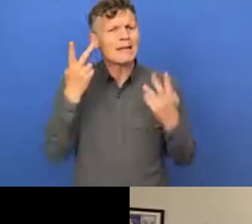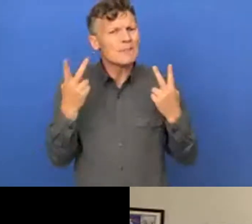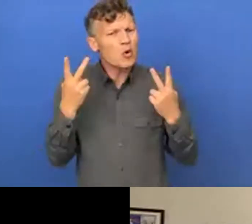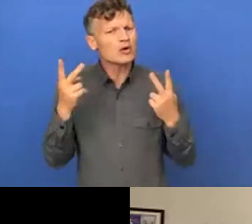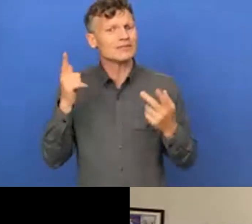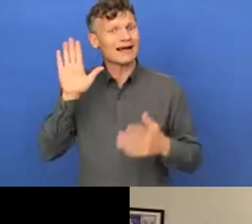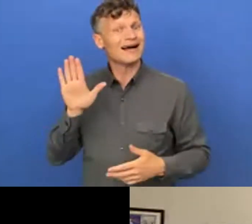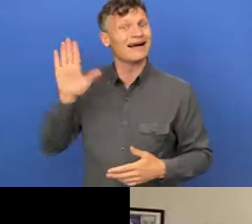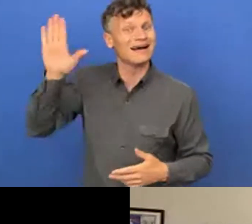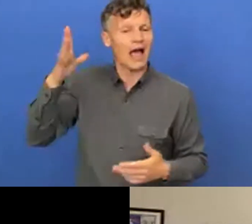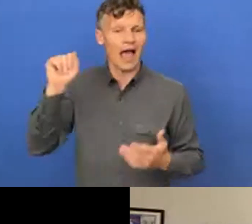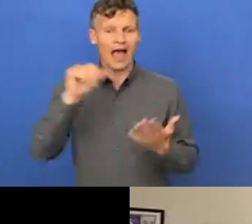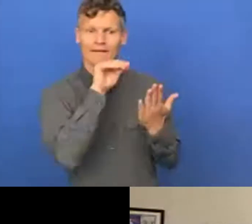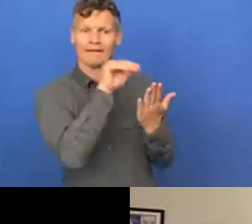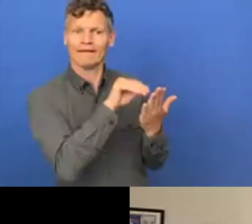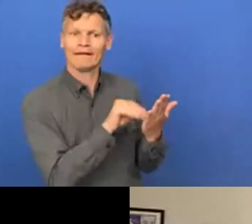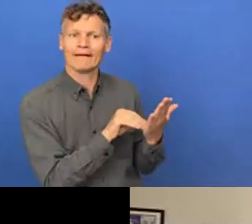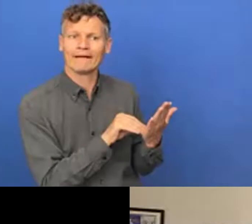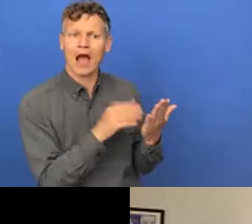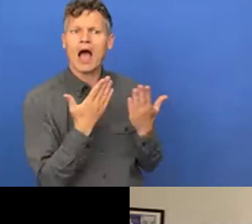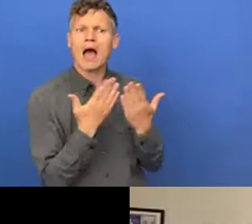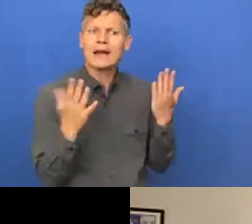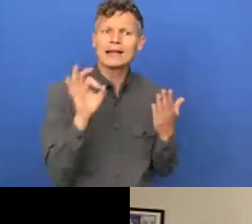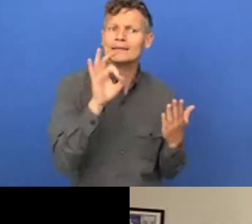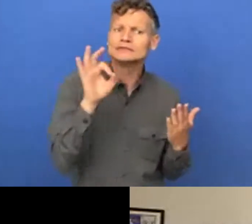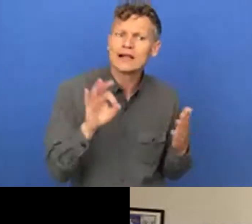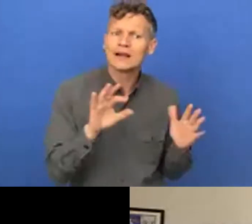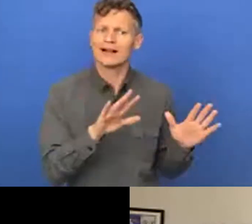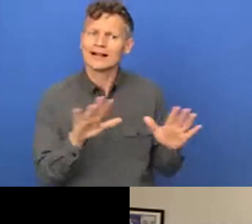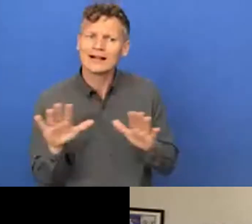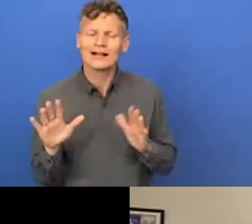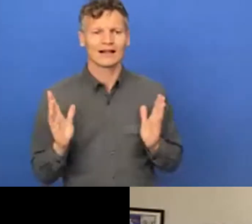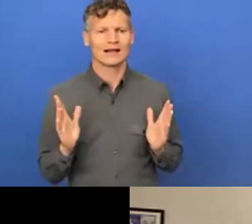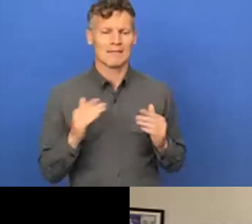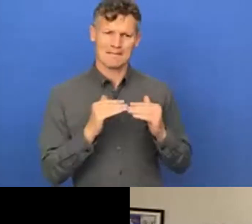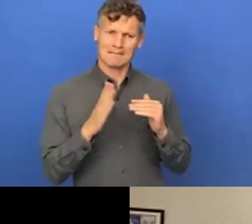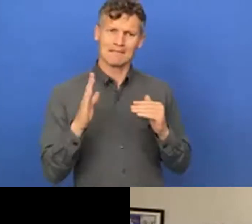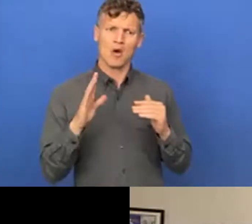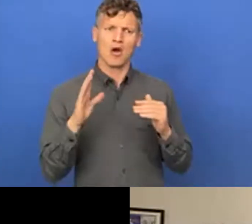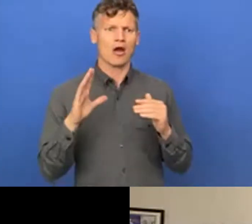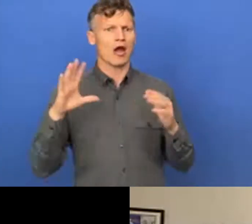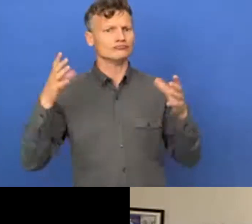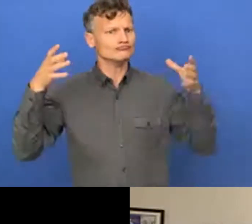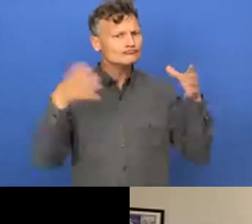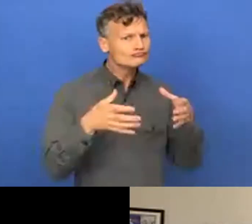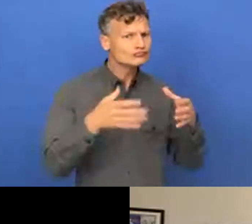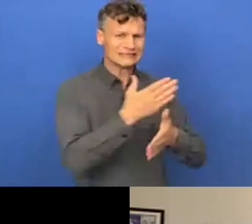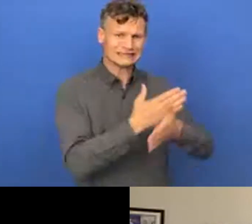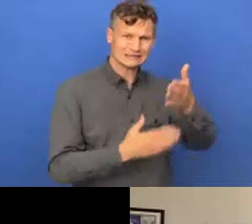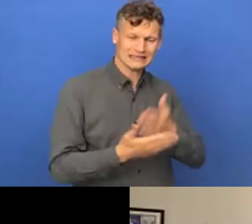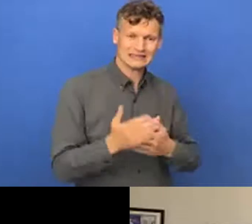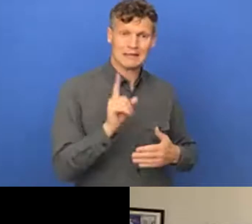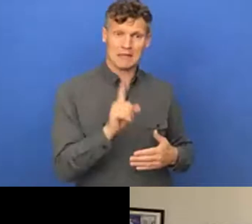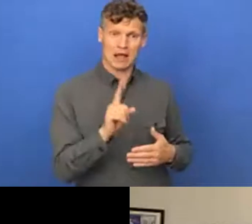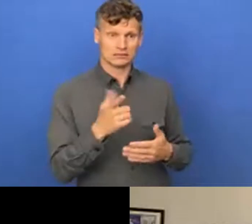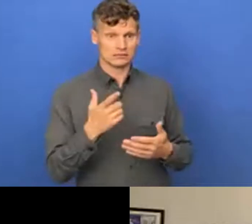against bullying targeting children with disabilities, and especially for learners with disabilities themselves, to be able